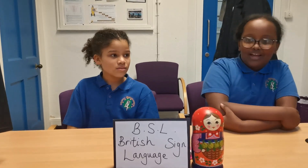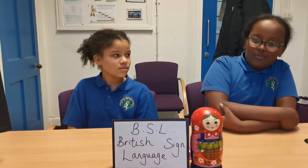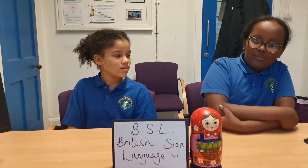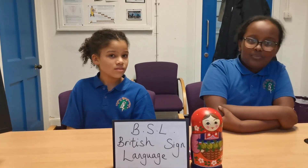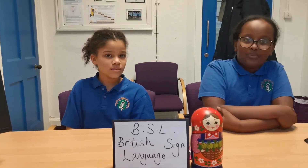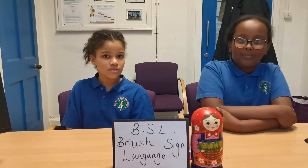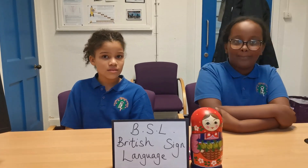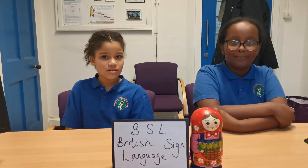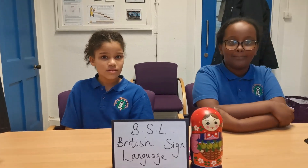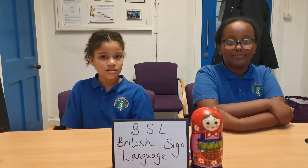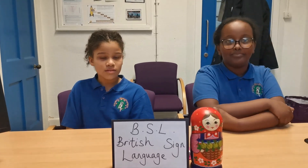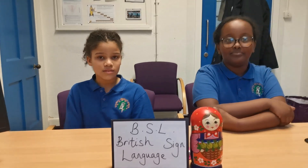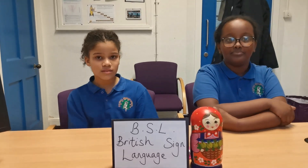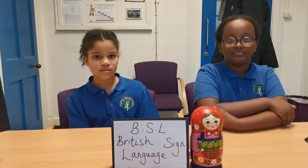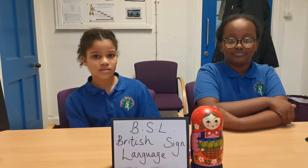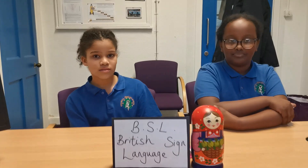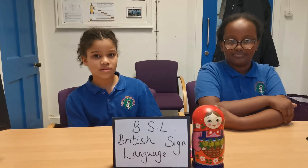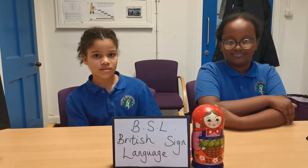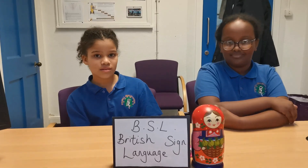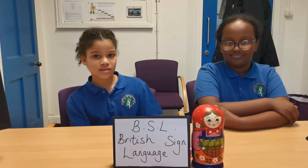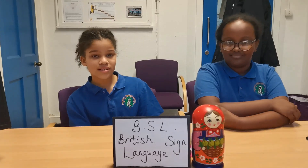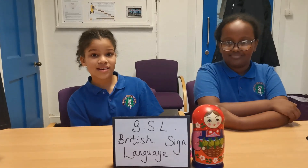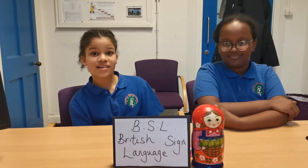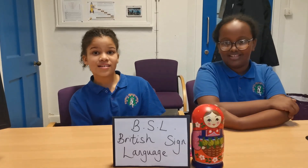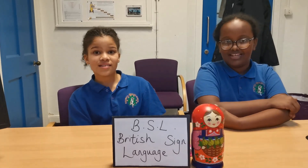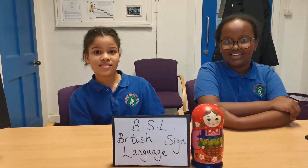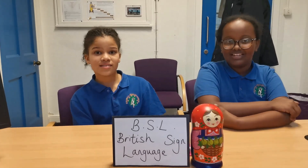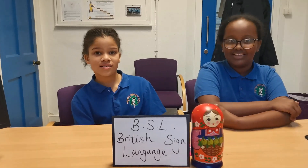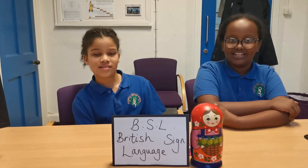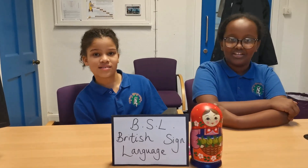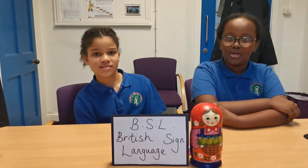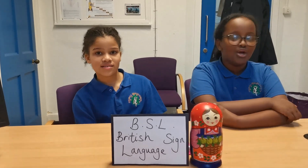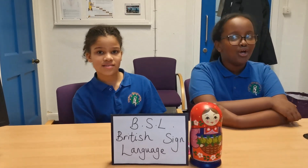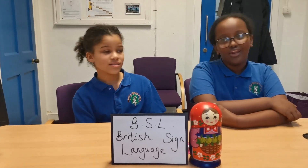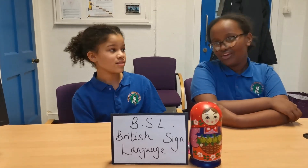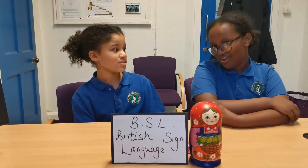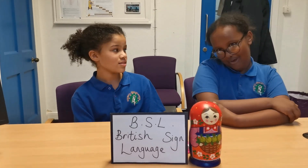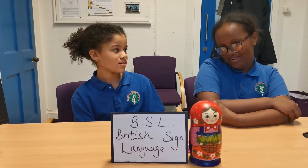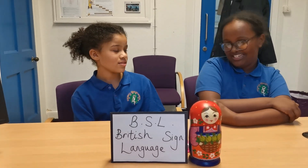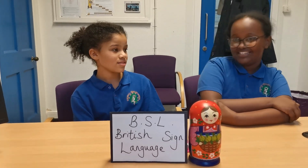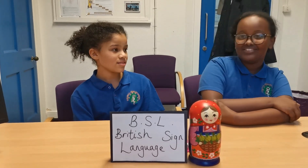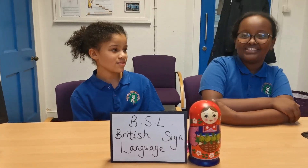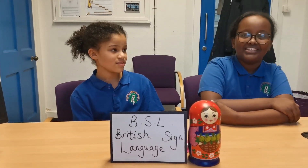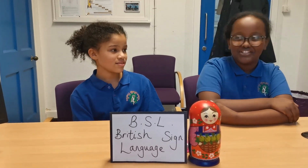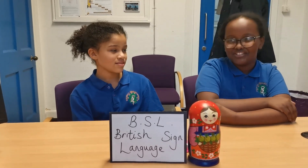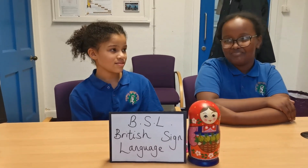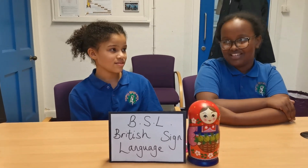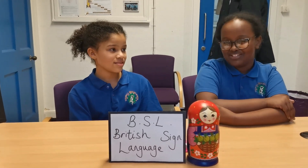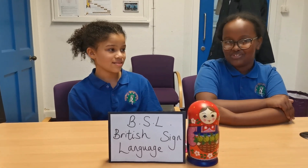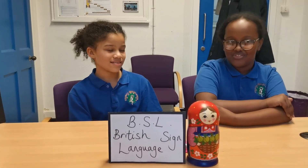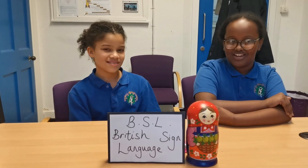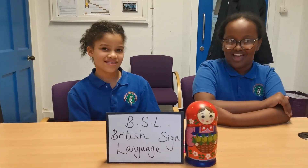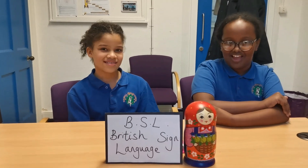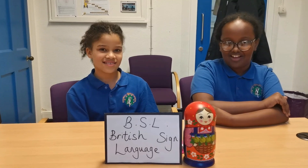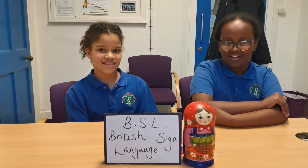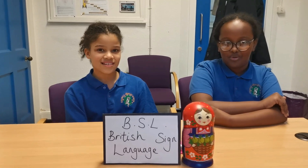I ask a question, Haala? How do you know sign language? Are your parents deaf? No, Niamh teaches me, so then